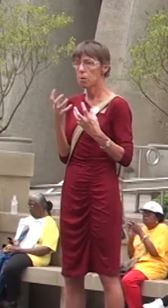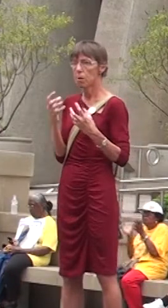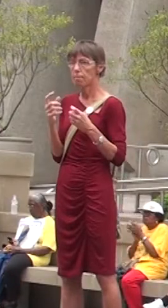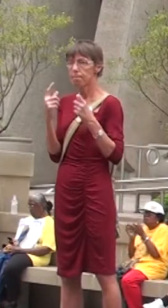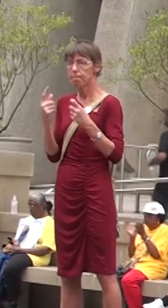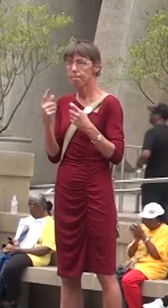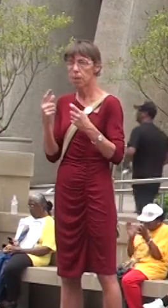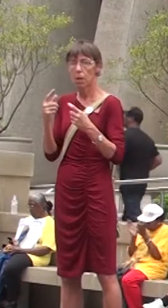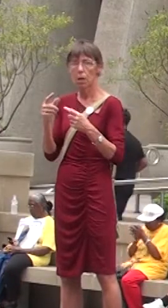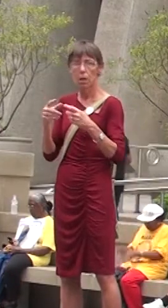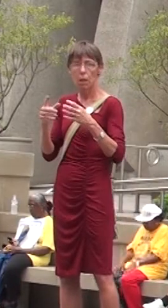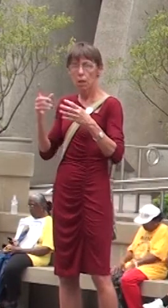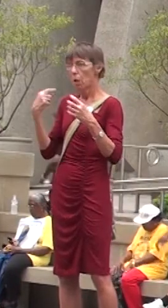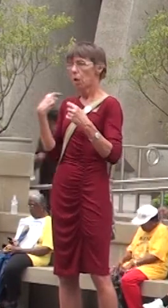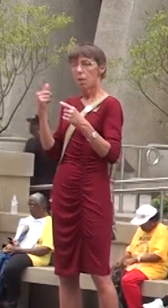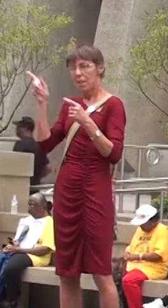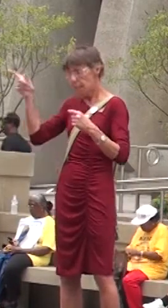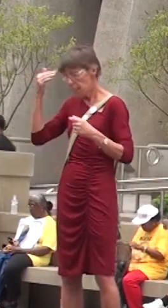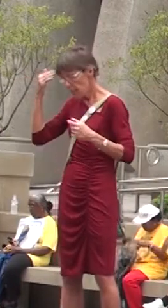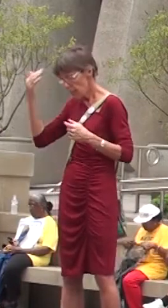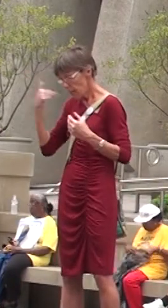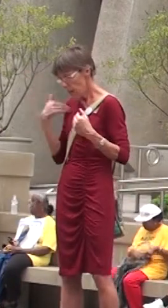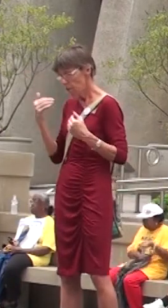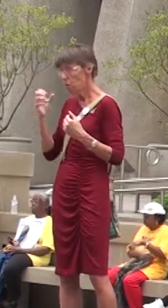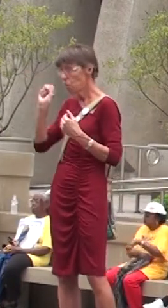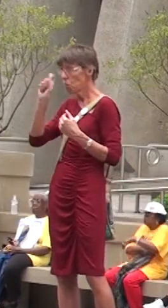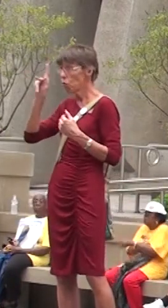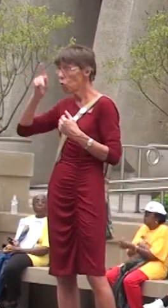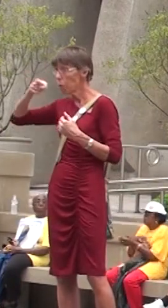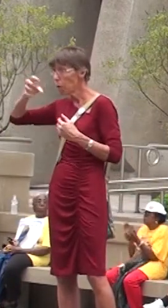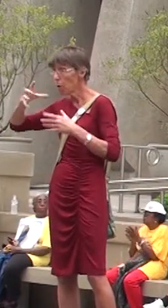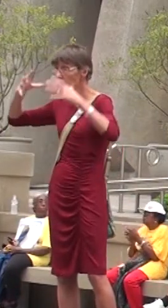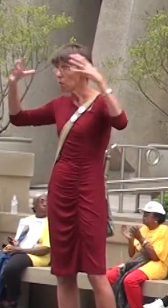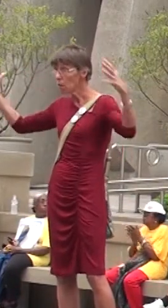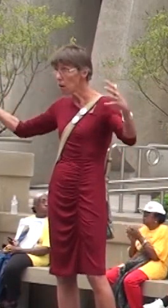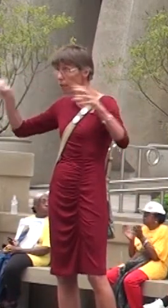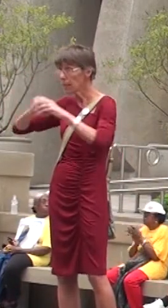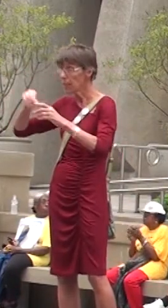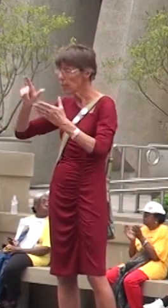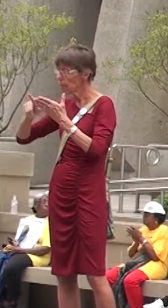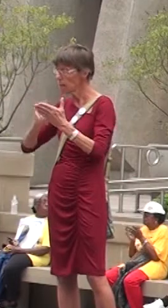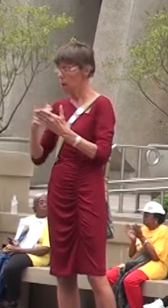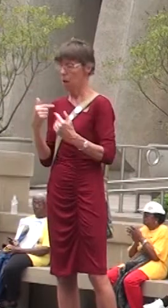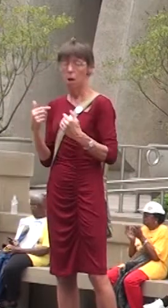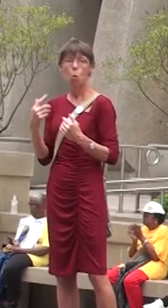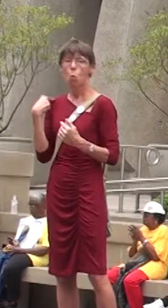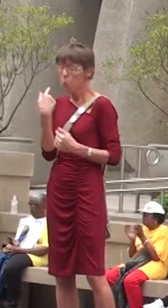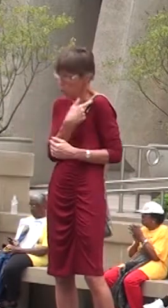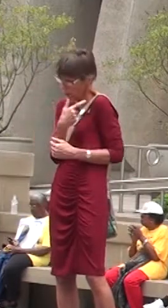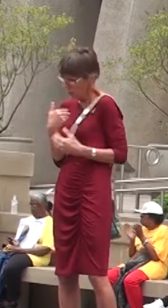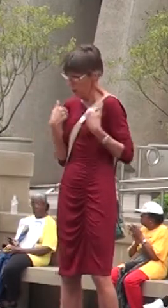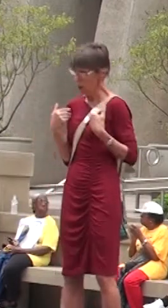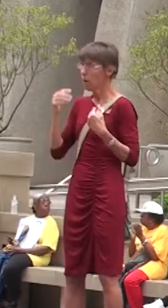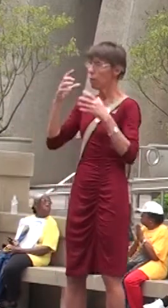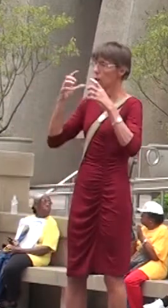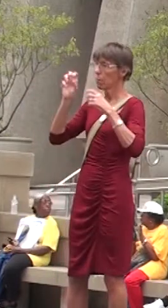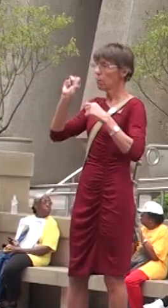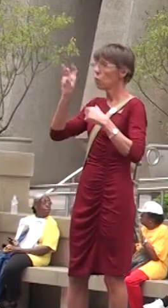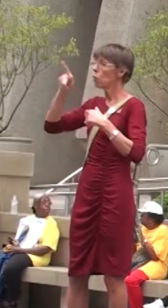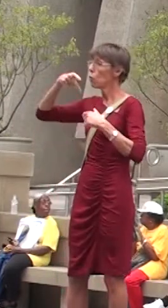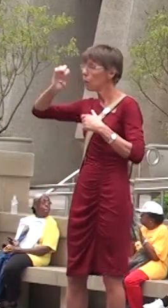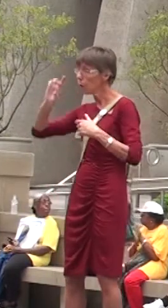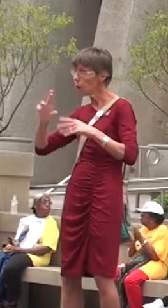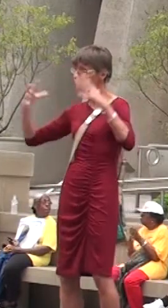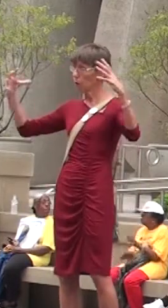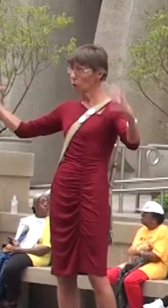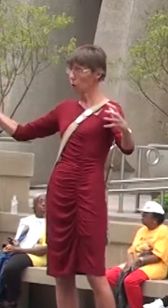may have a supermajority in the legislature today, but we have a supermajority of North Carolinians on our side,